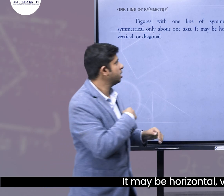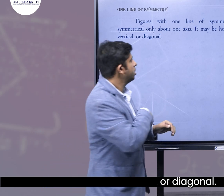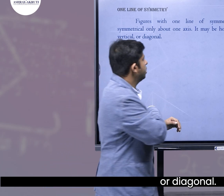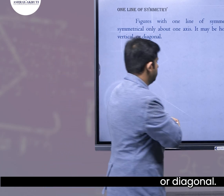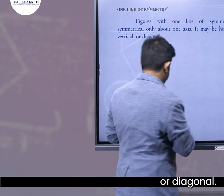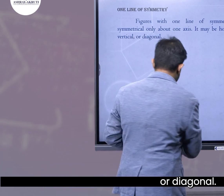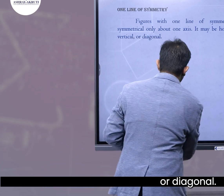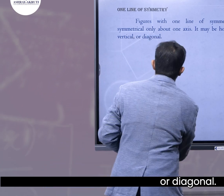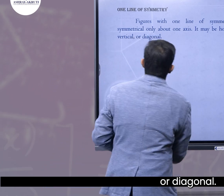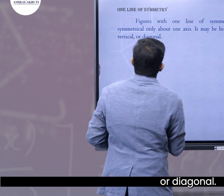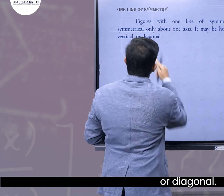or diagonal.